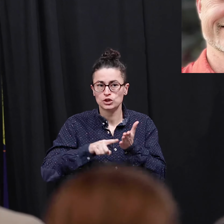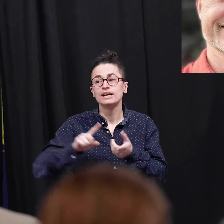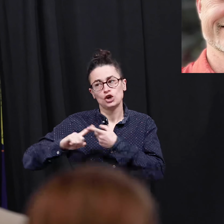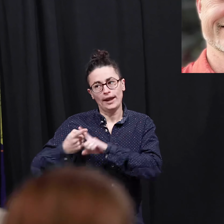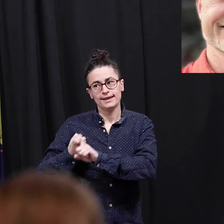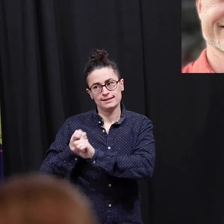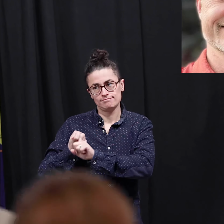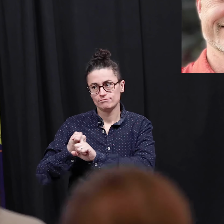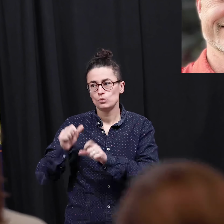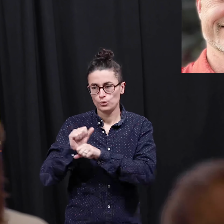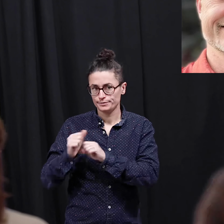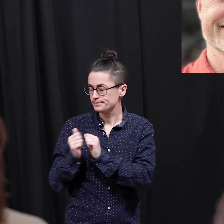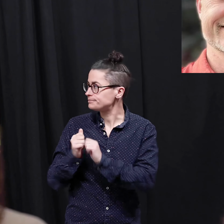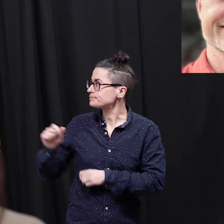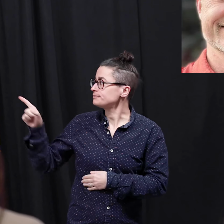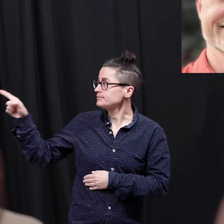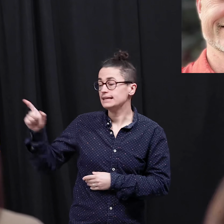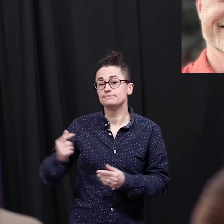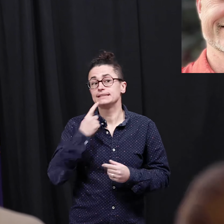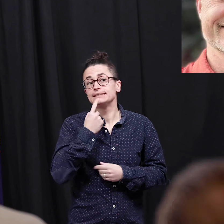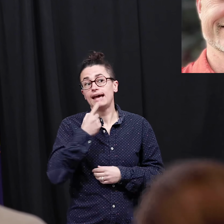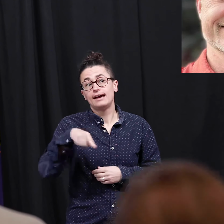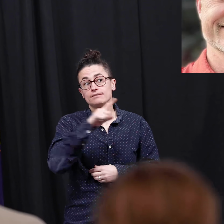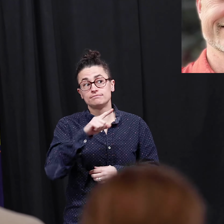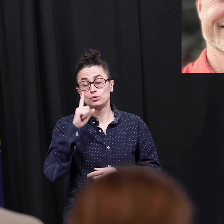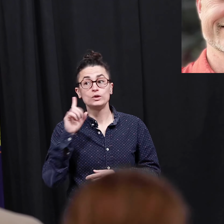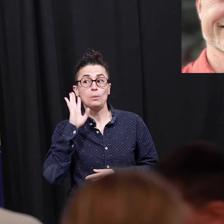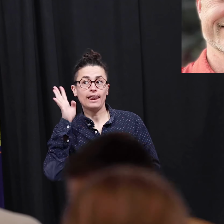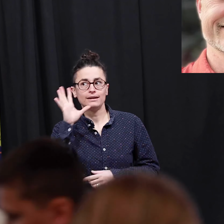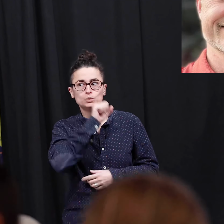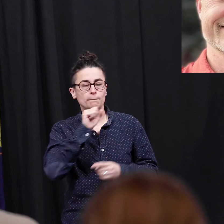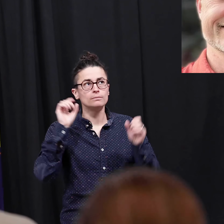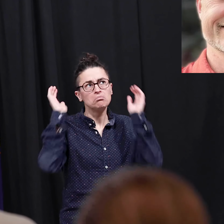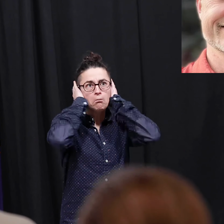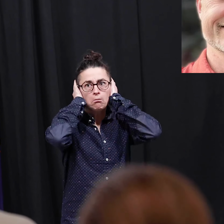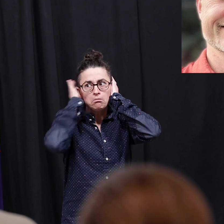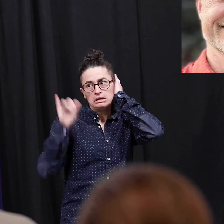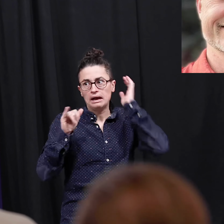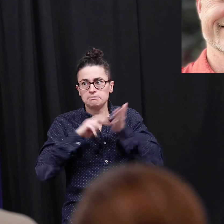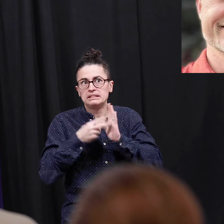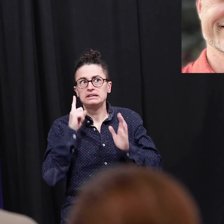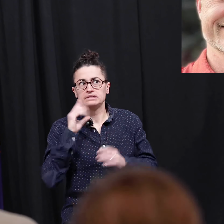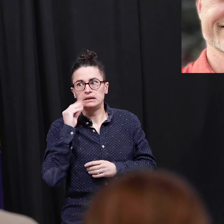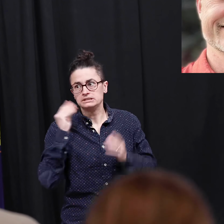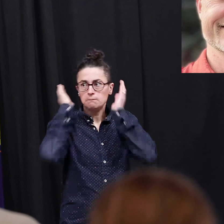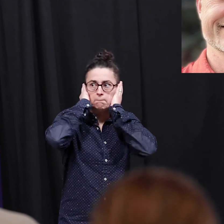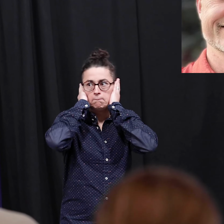screen here, is a great friend and researcher and colleague of ours.